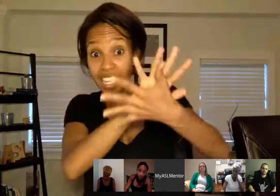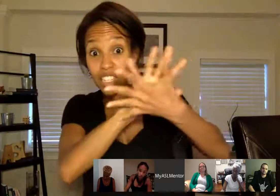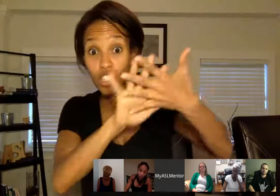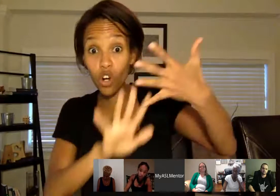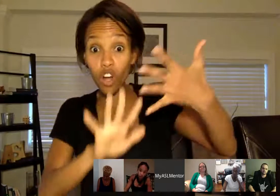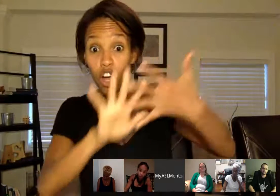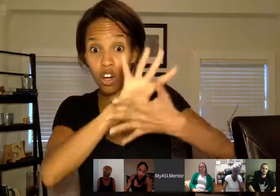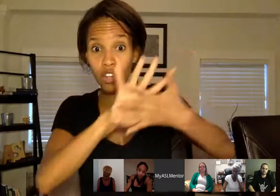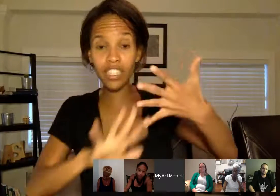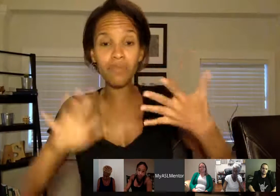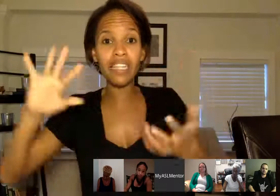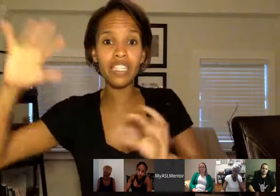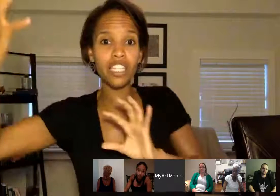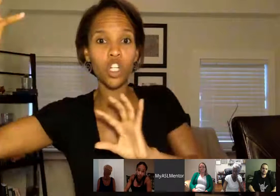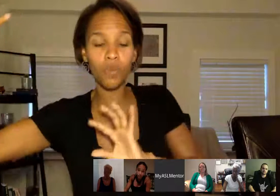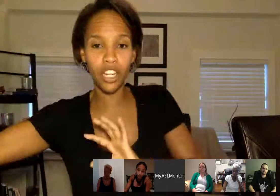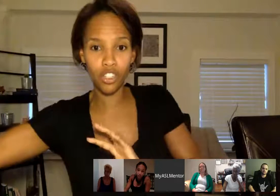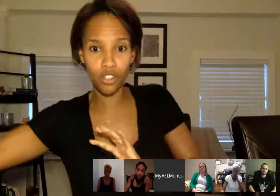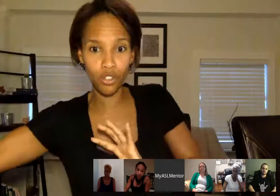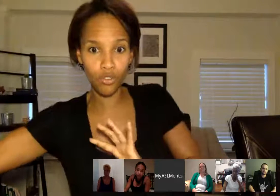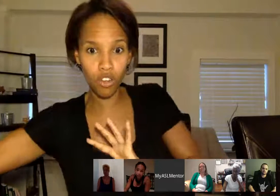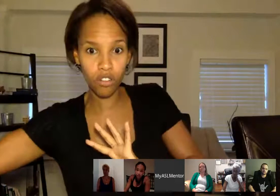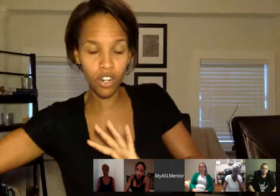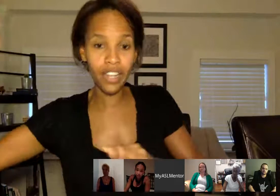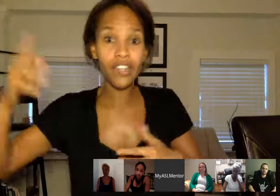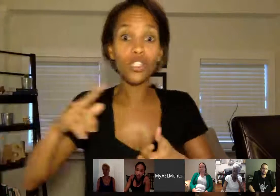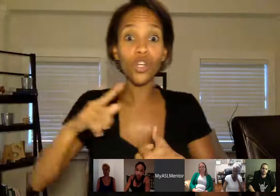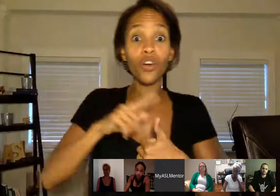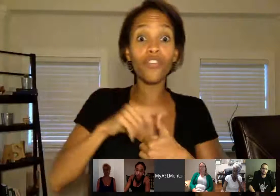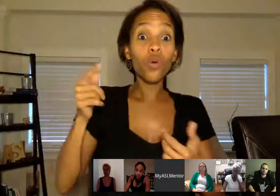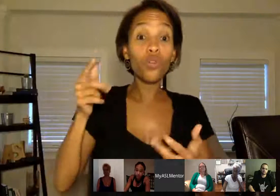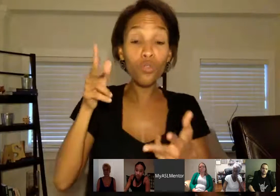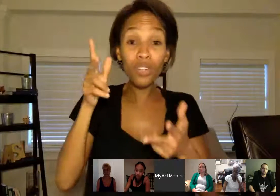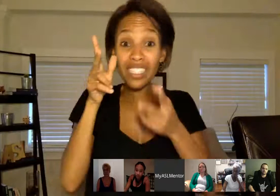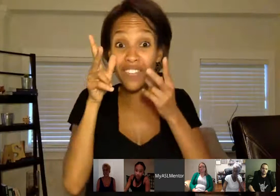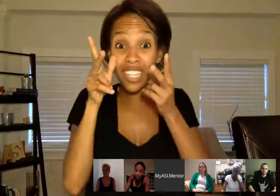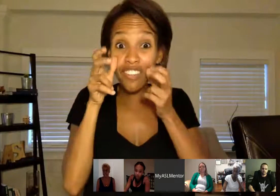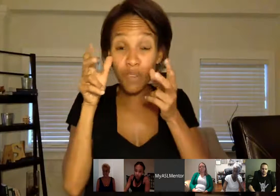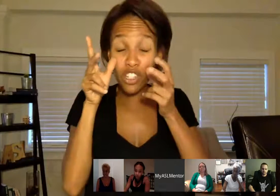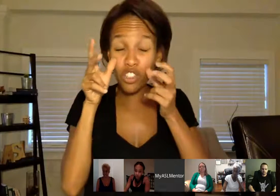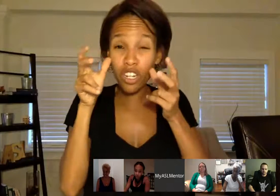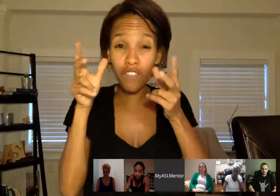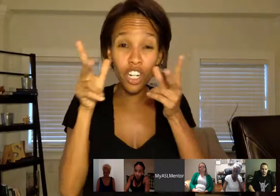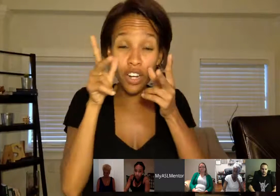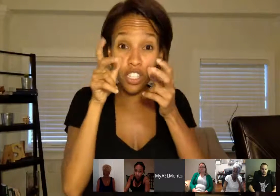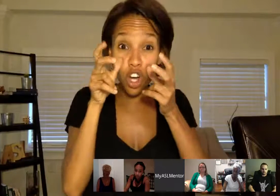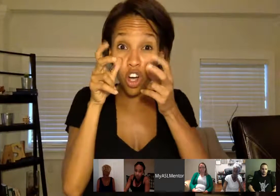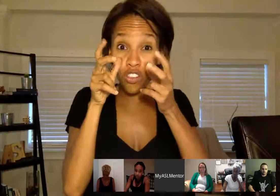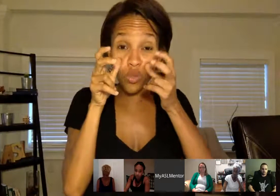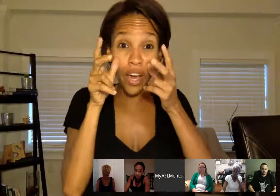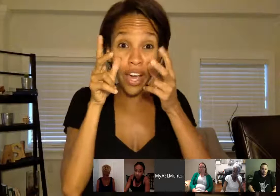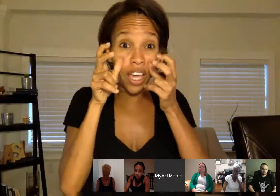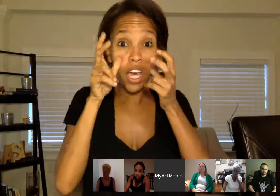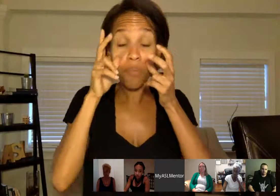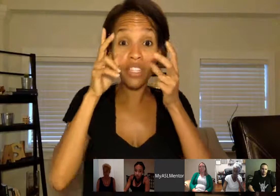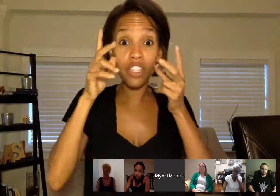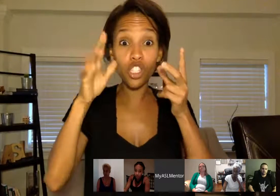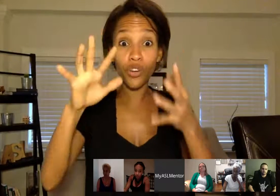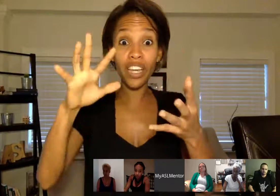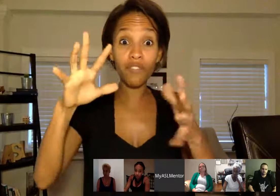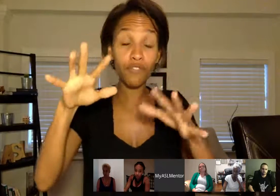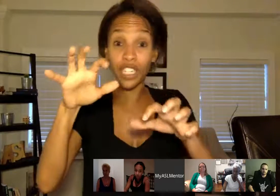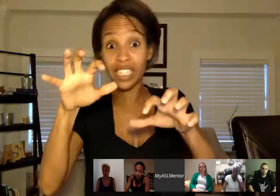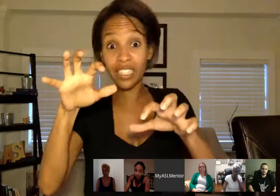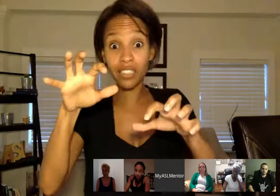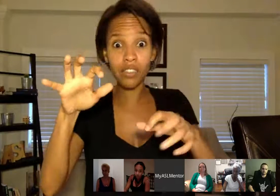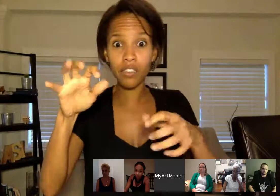these things go wrong, this means the interpretation goes wrong, right? So if we're receiving the information on a VRS call this way, but the